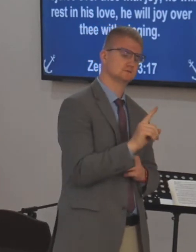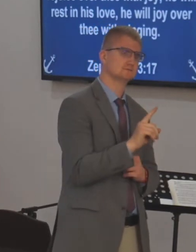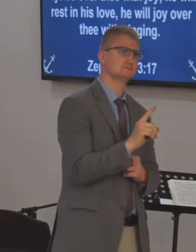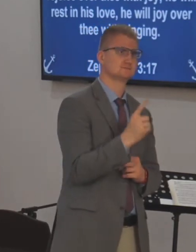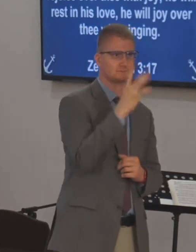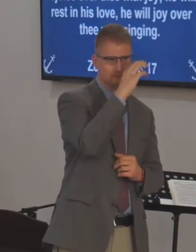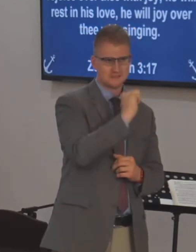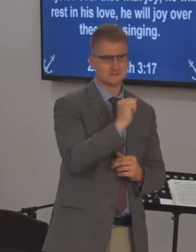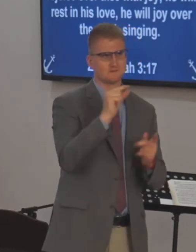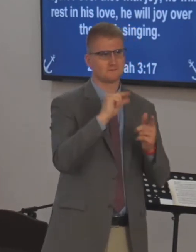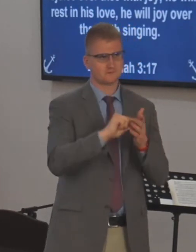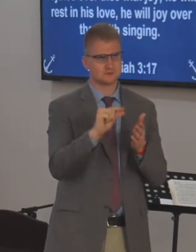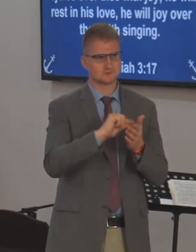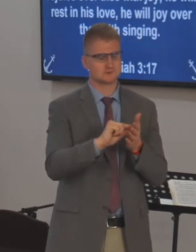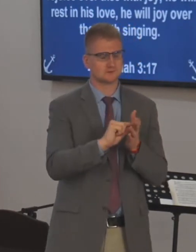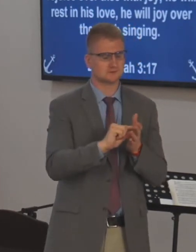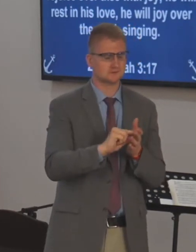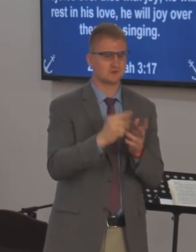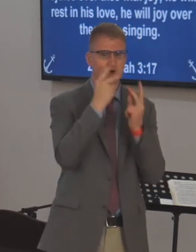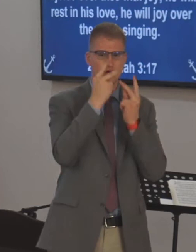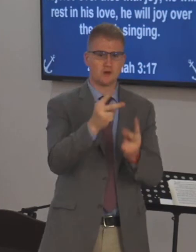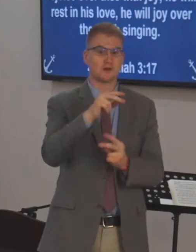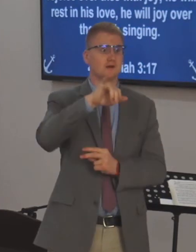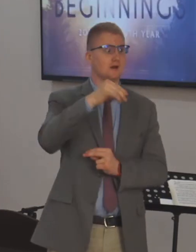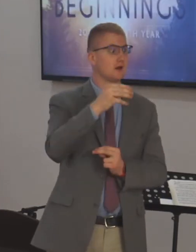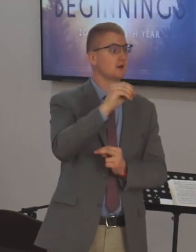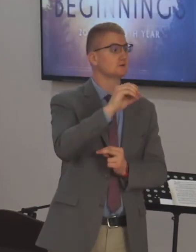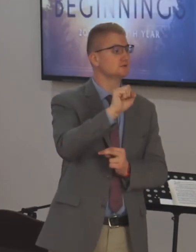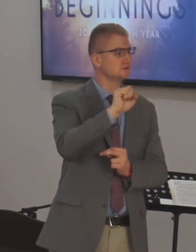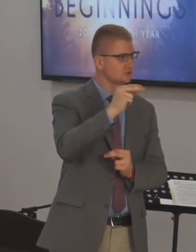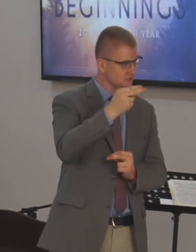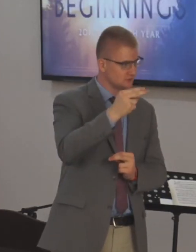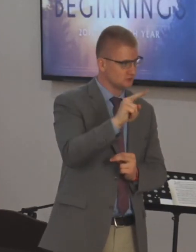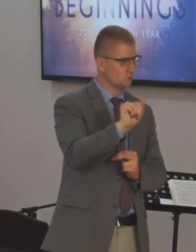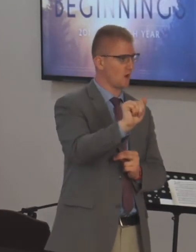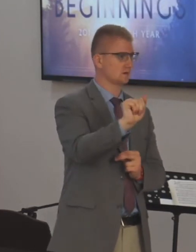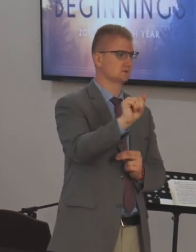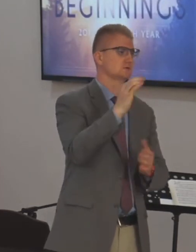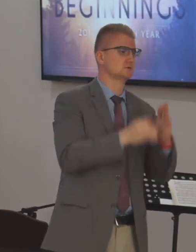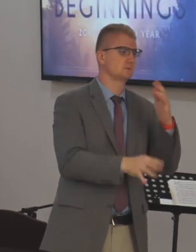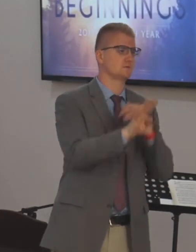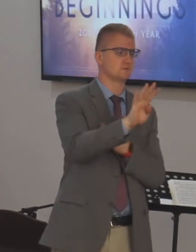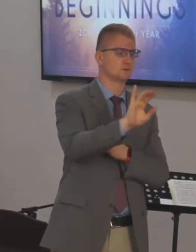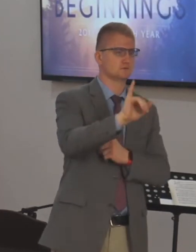Joshua. Can you get there, guys? Joshua chapter 4.